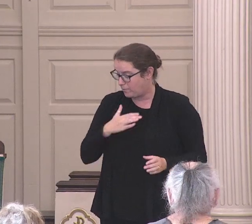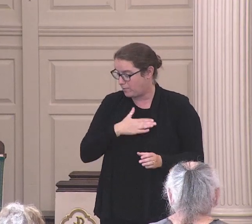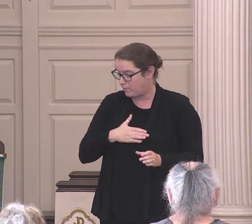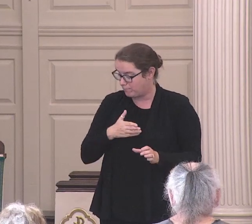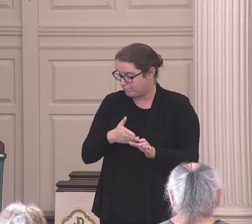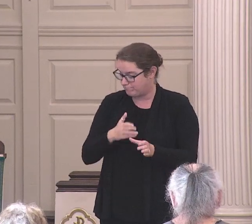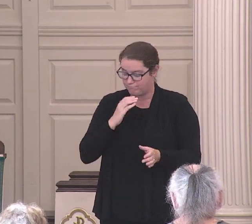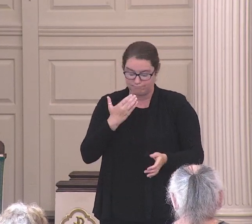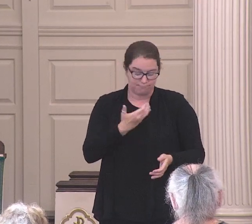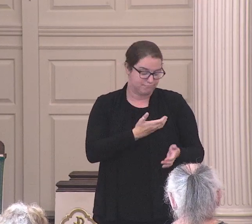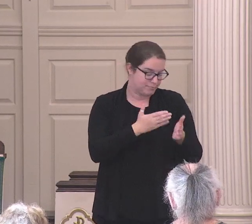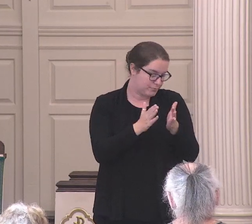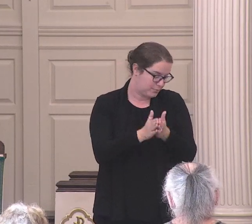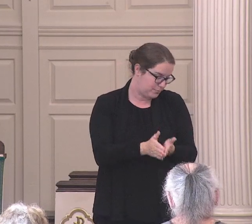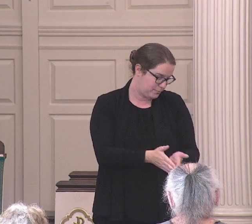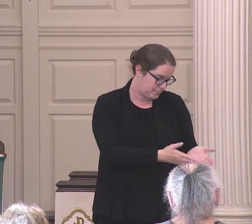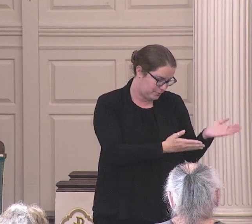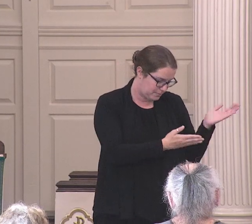prayer.